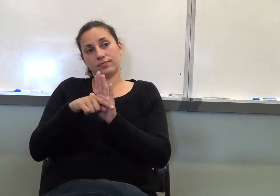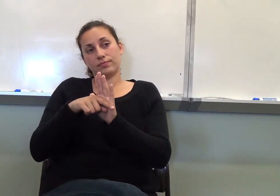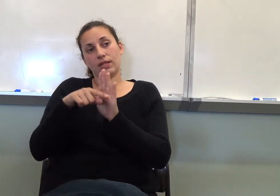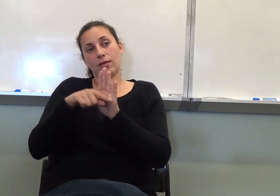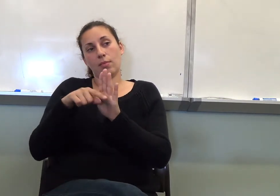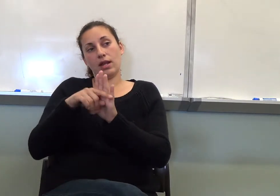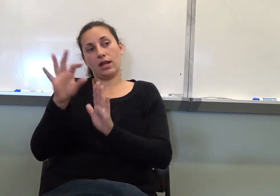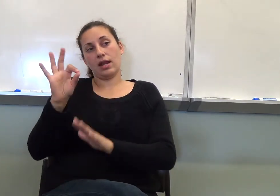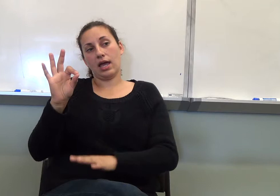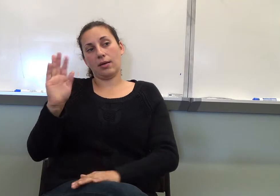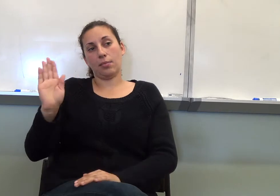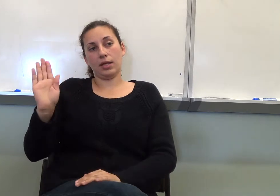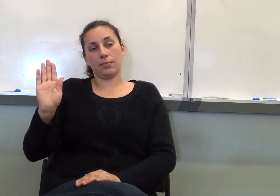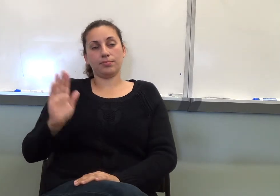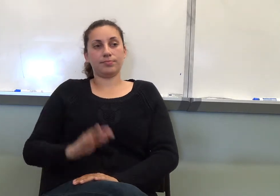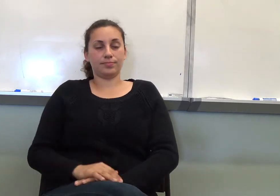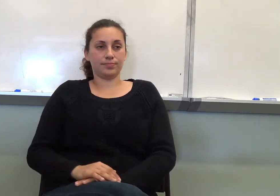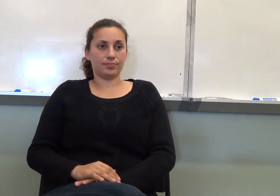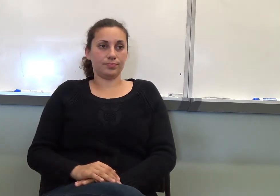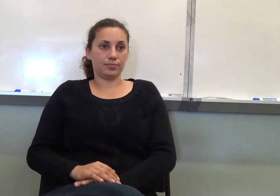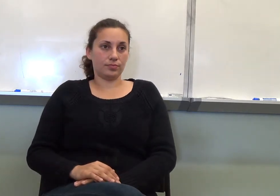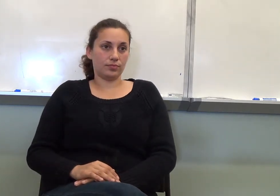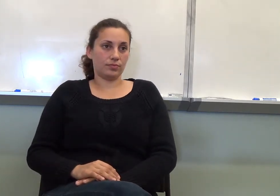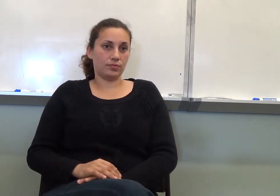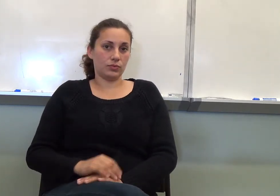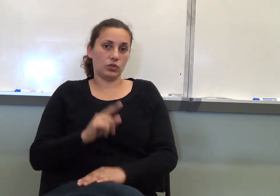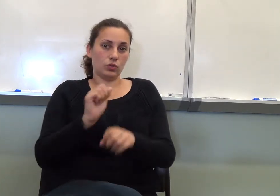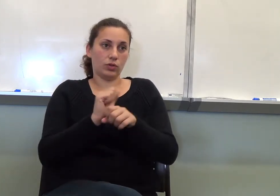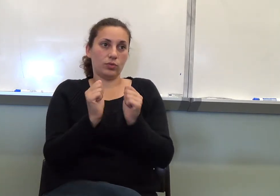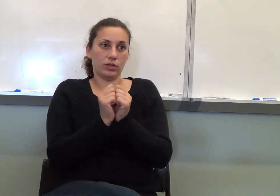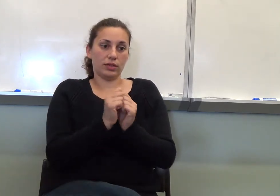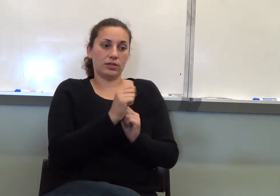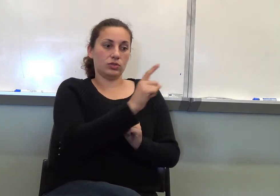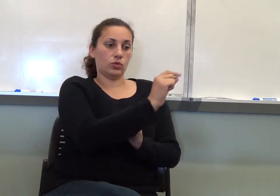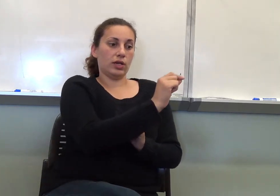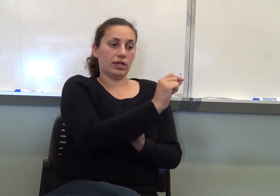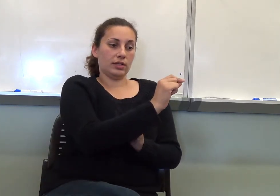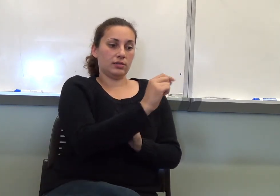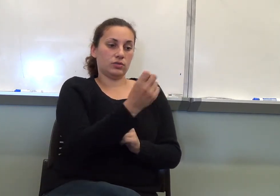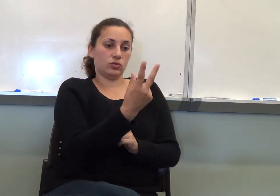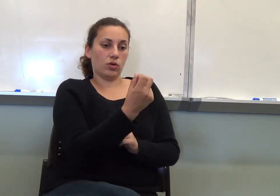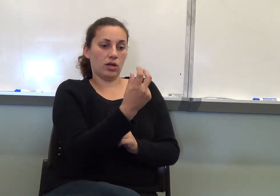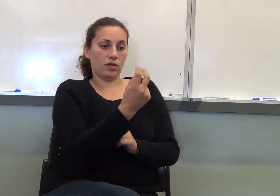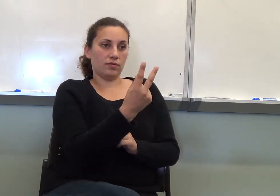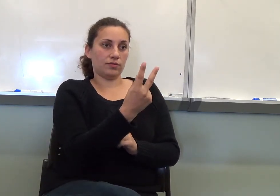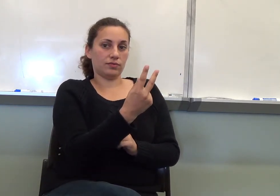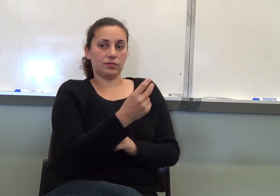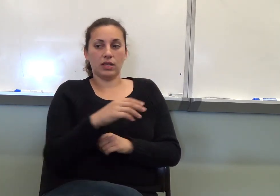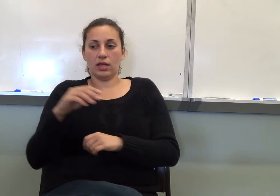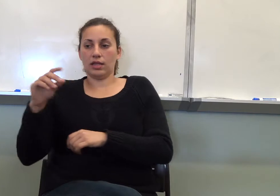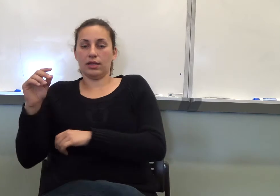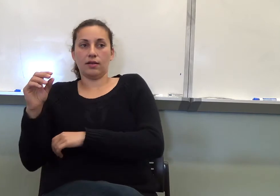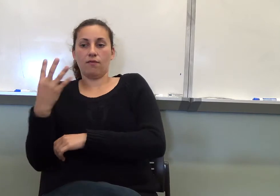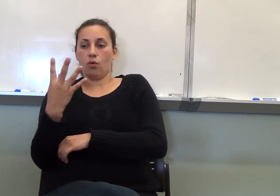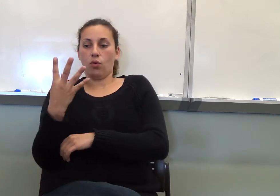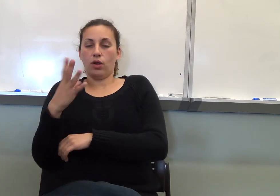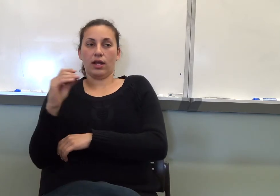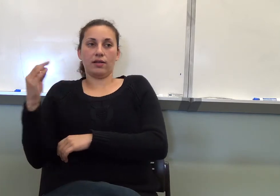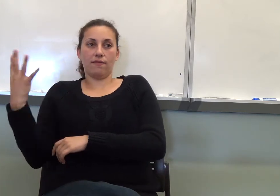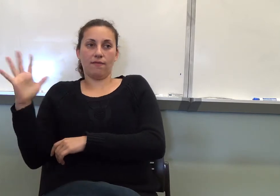So all you do is work with the coefficients. You work with the 20 and the 12, you work with the 4 and the 5, and get the right answers with the signs.